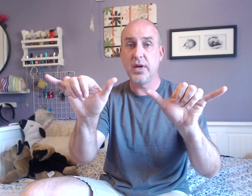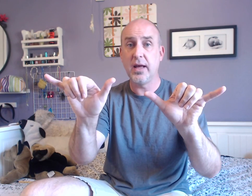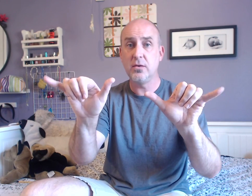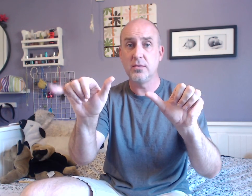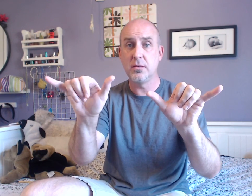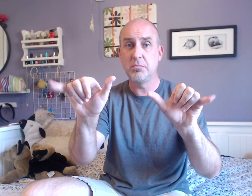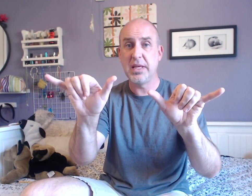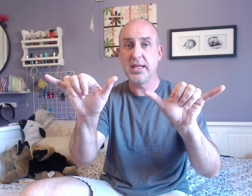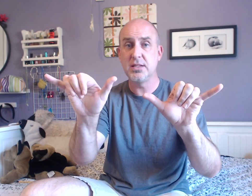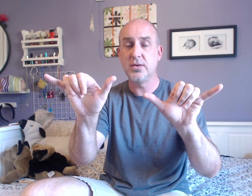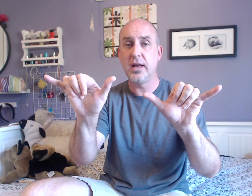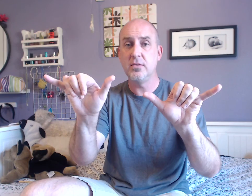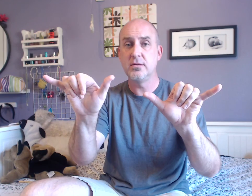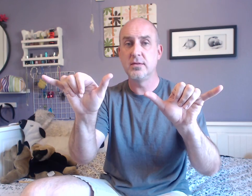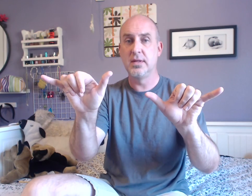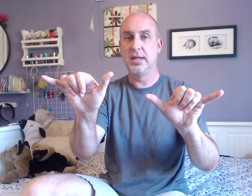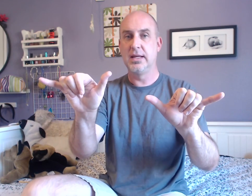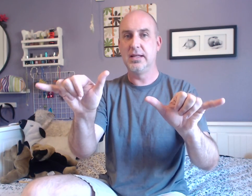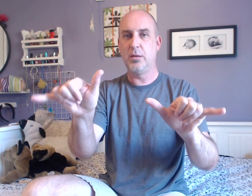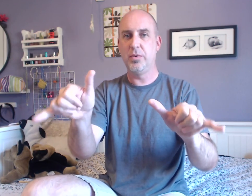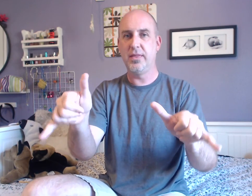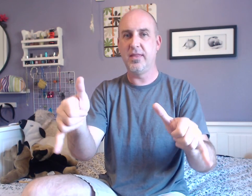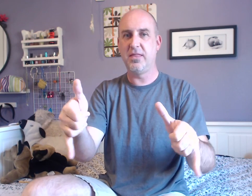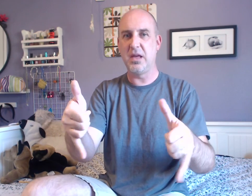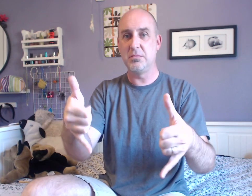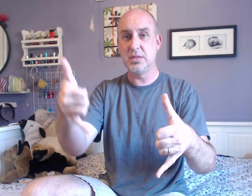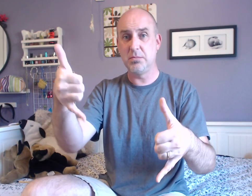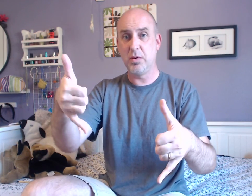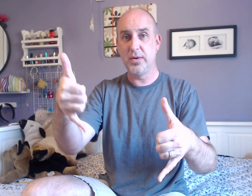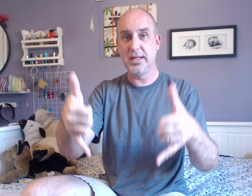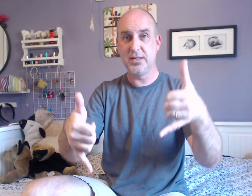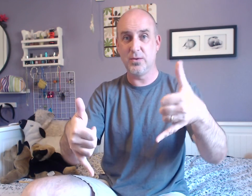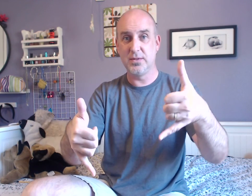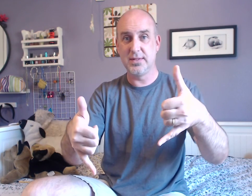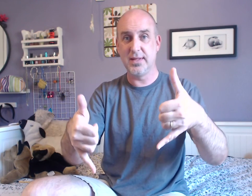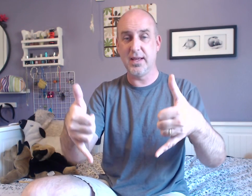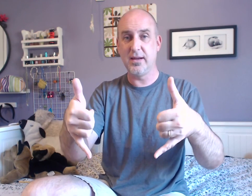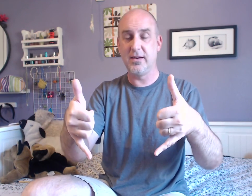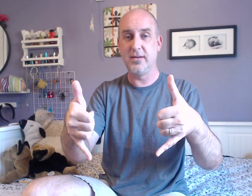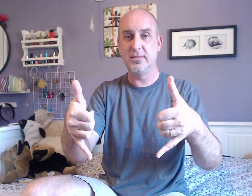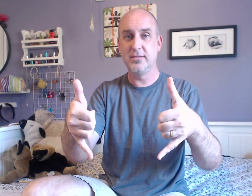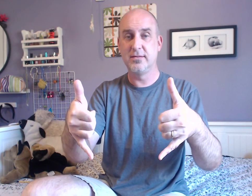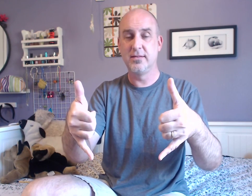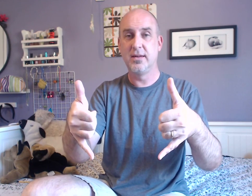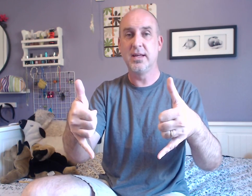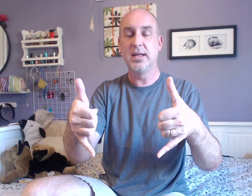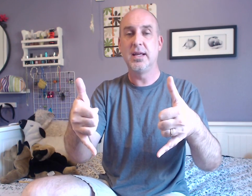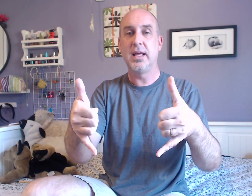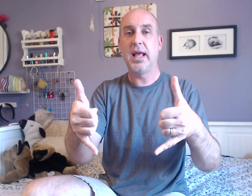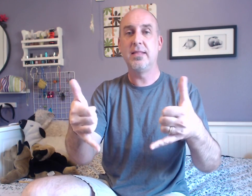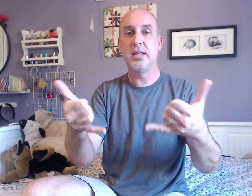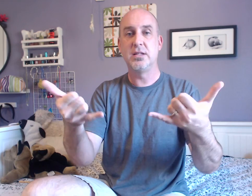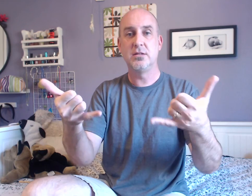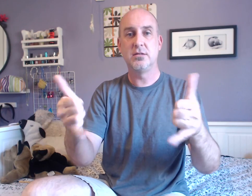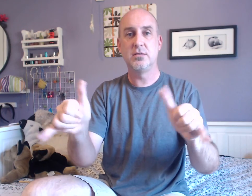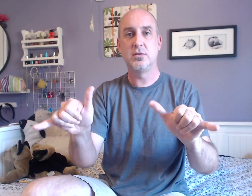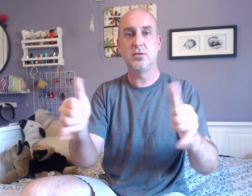out, pinkies are out. Now put the thumbs pointing towards the air and then twist